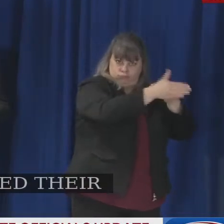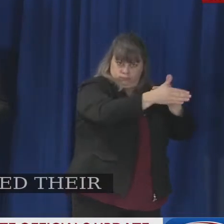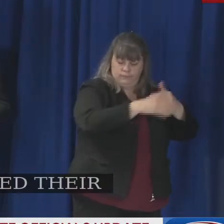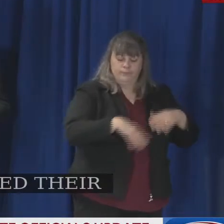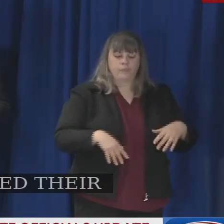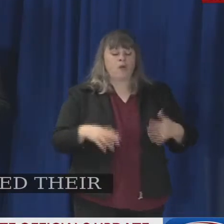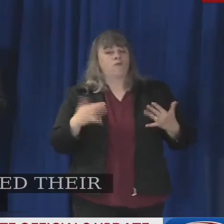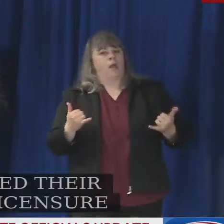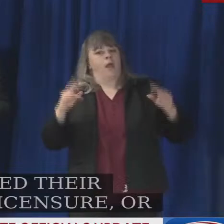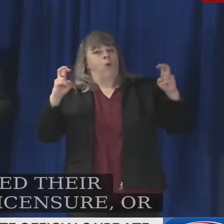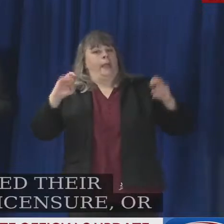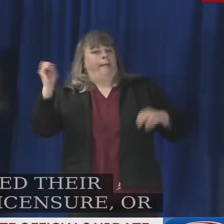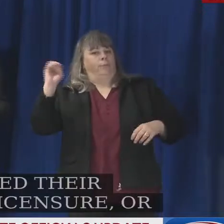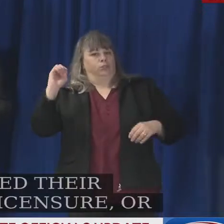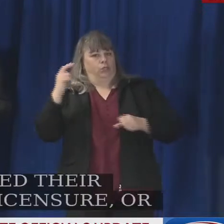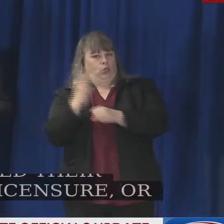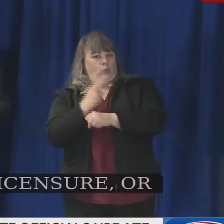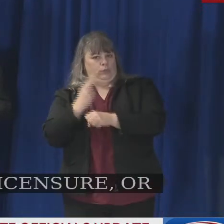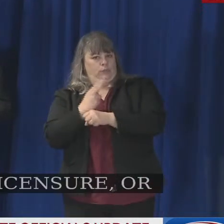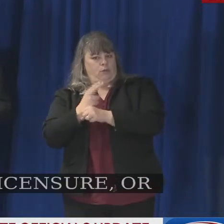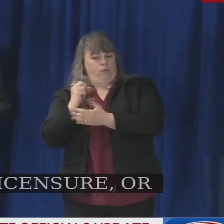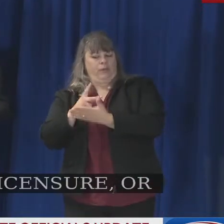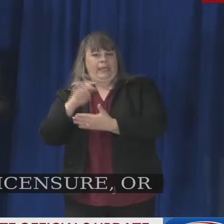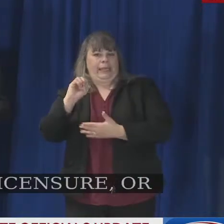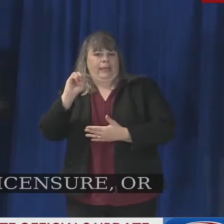under emergency use authorization.